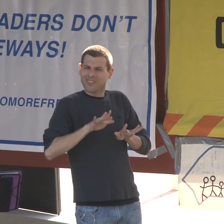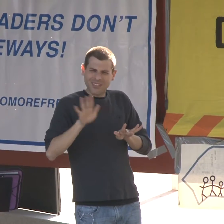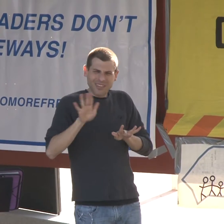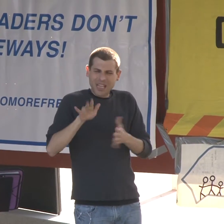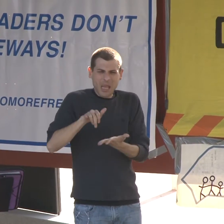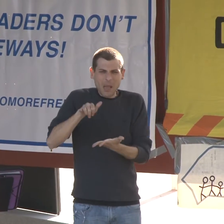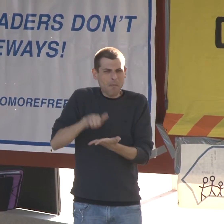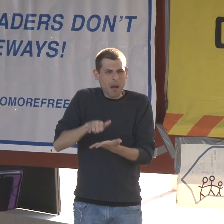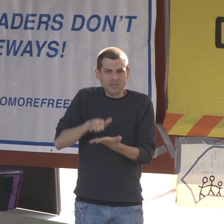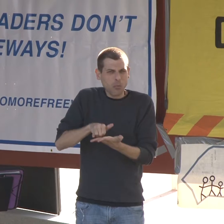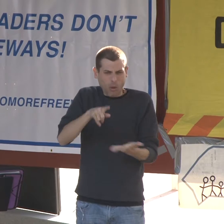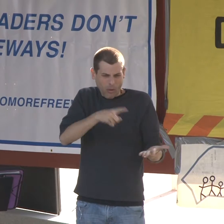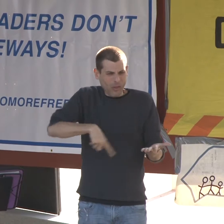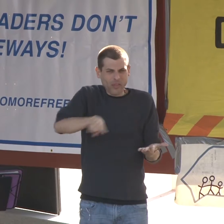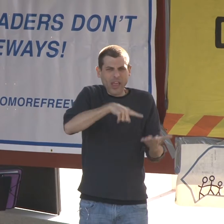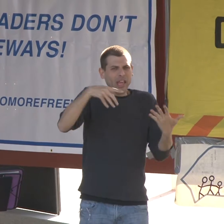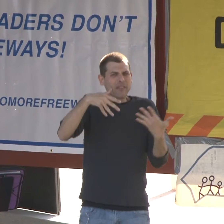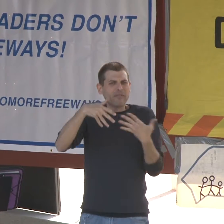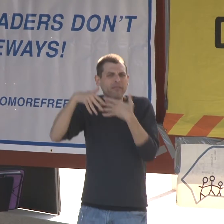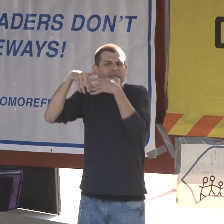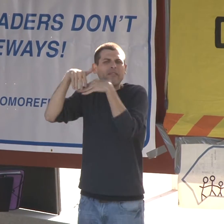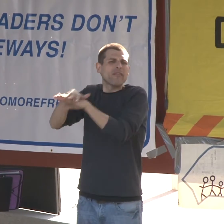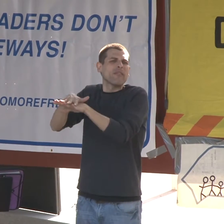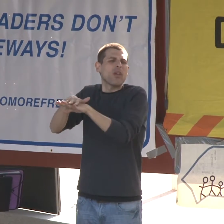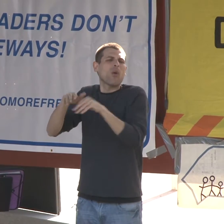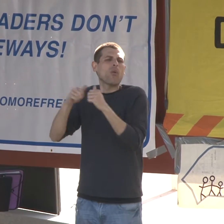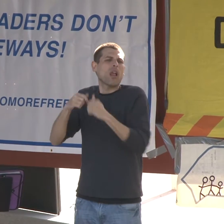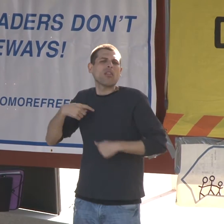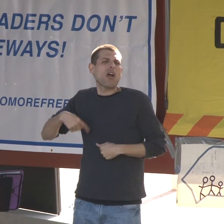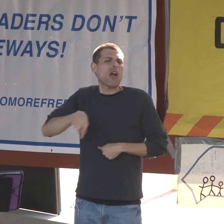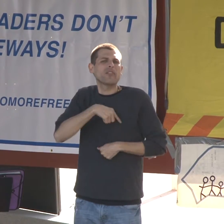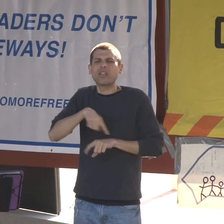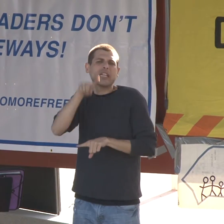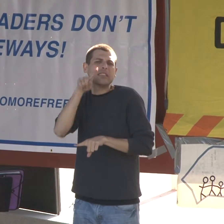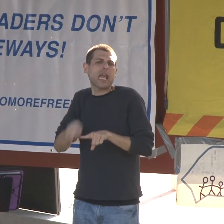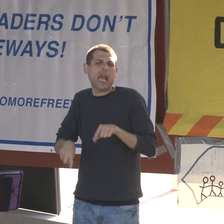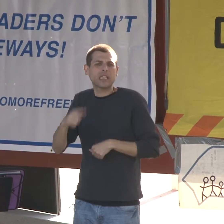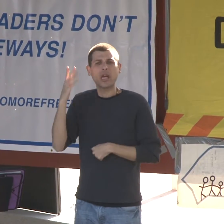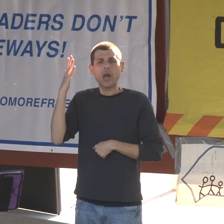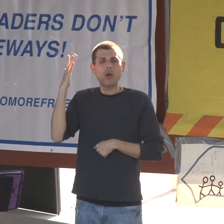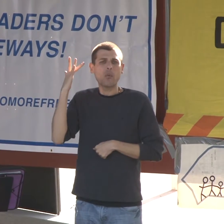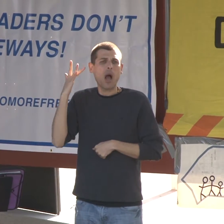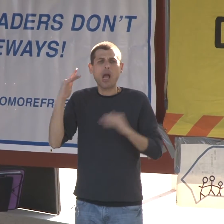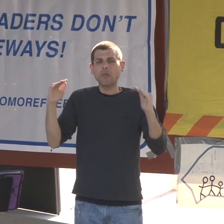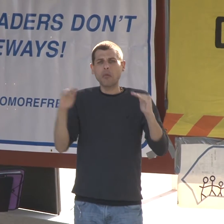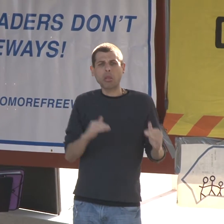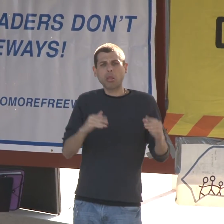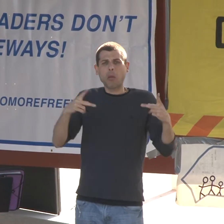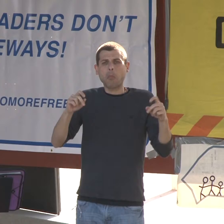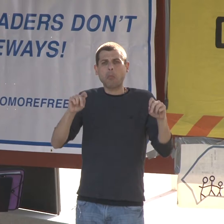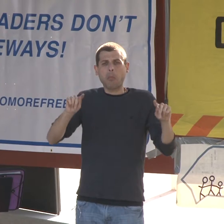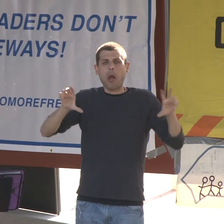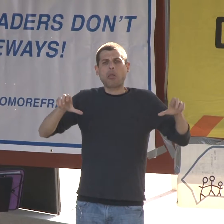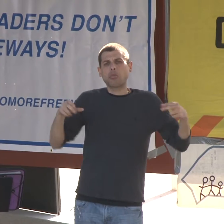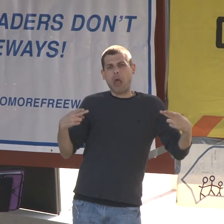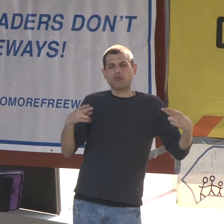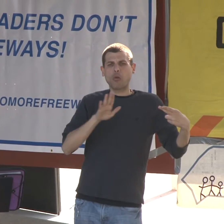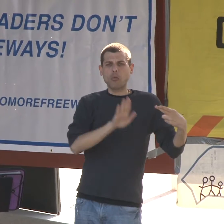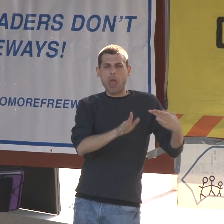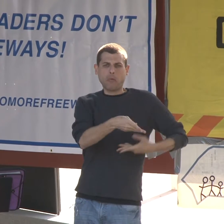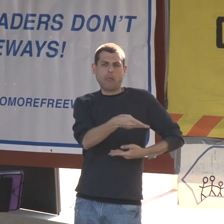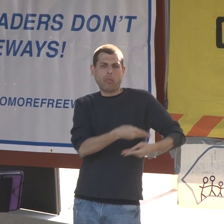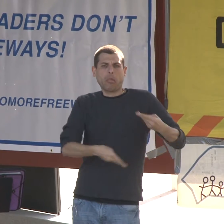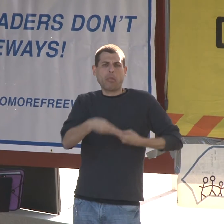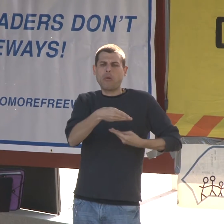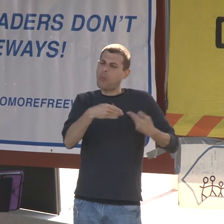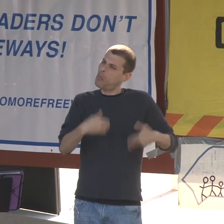can become industrious with any good result while under the influence of the potlatch. It is opposed to the